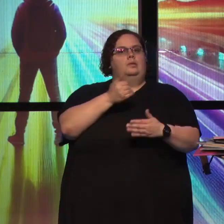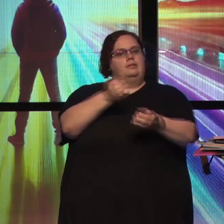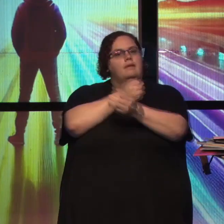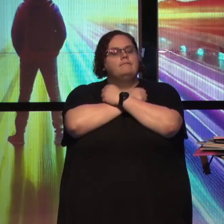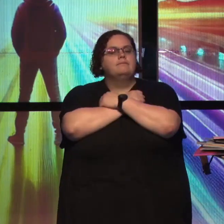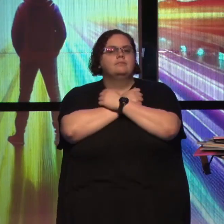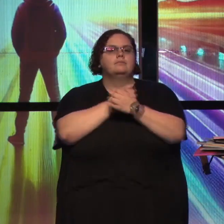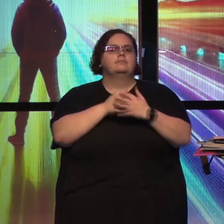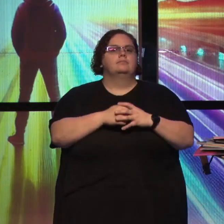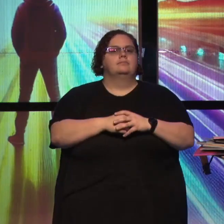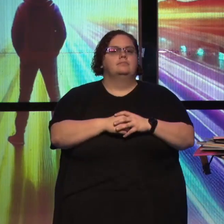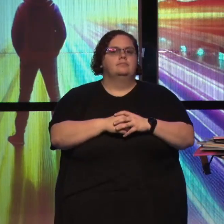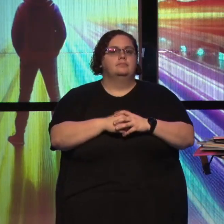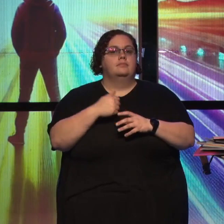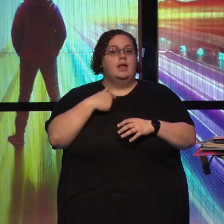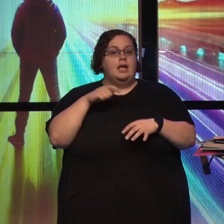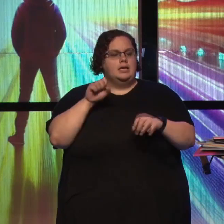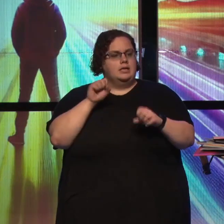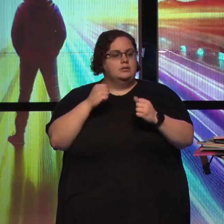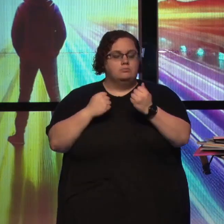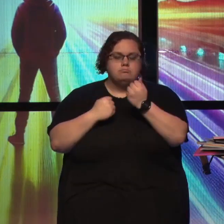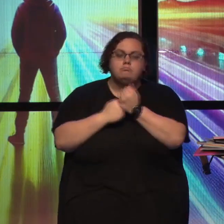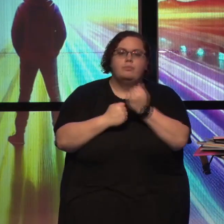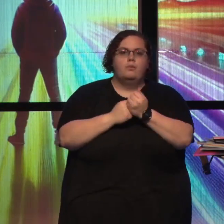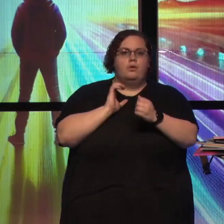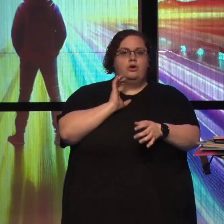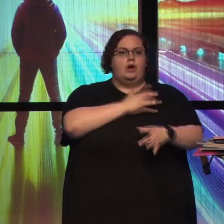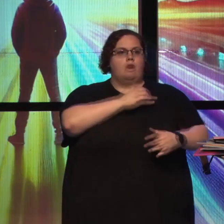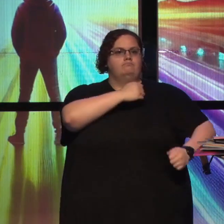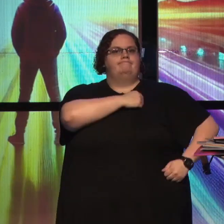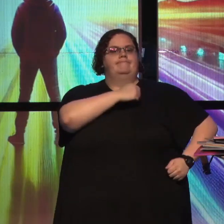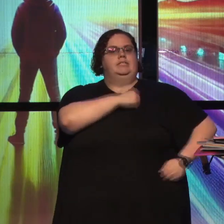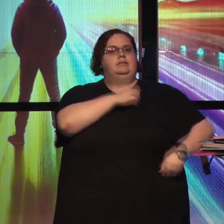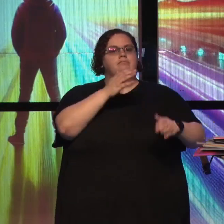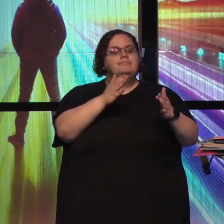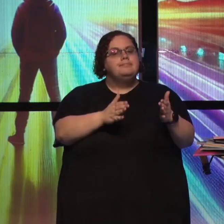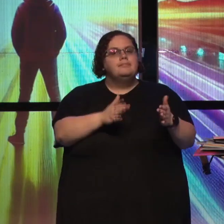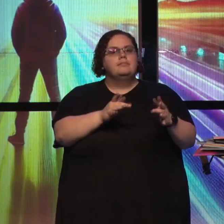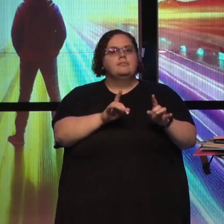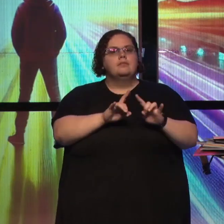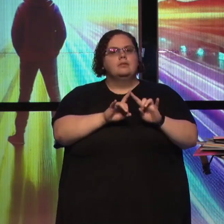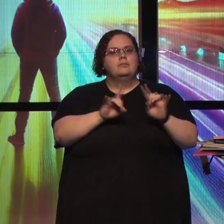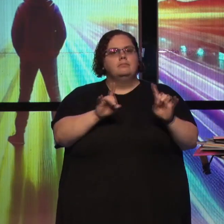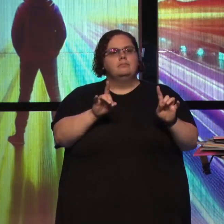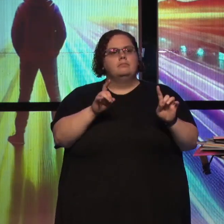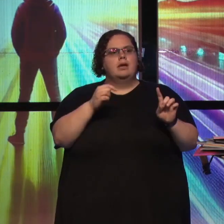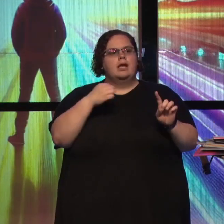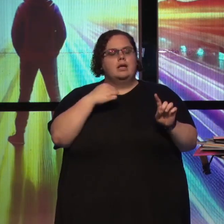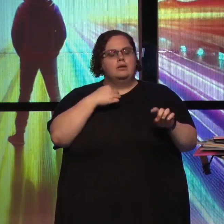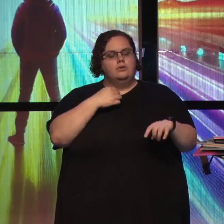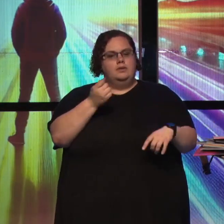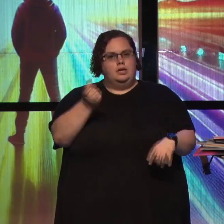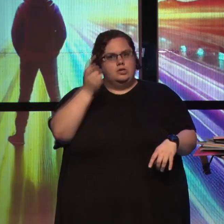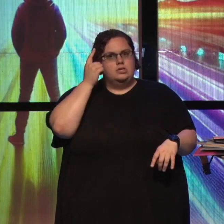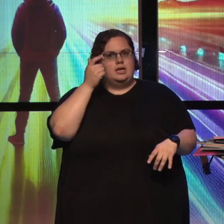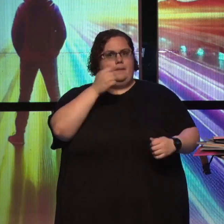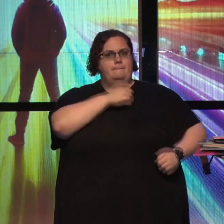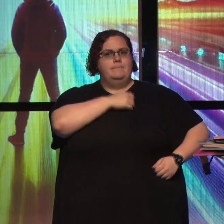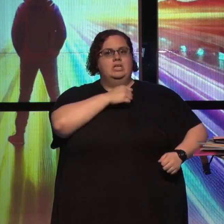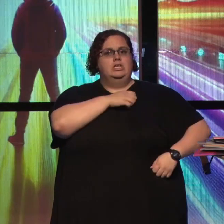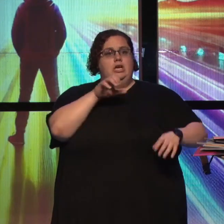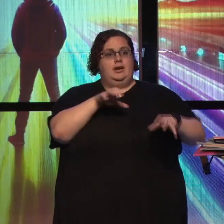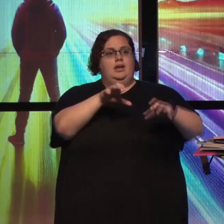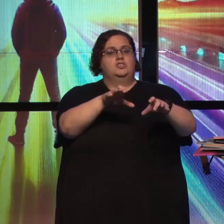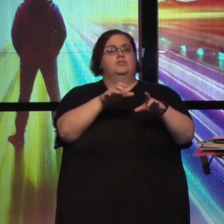So I can support and pray for troops. I can support those things. But I can also have a posture at what military action and war does